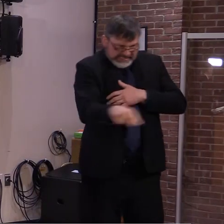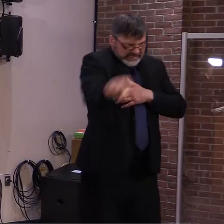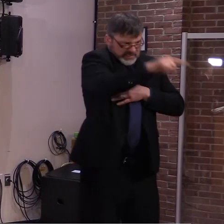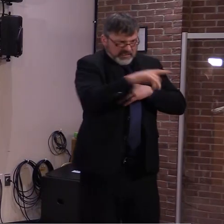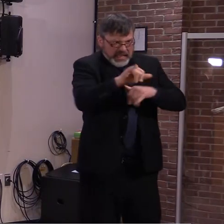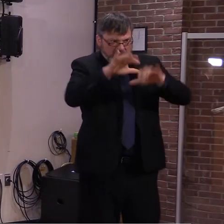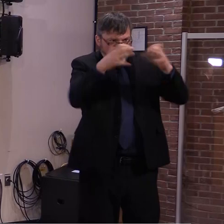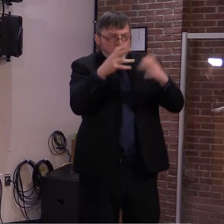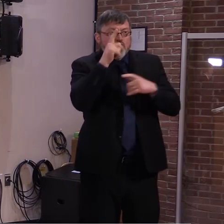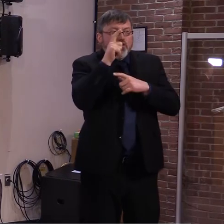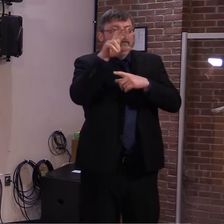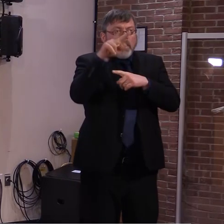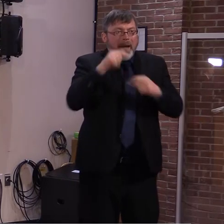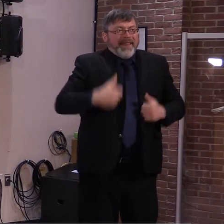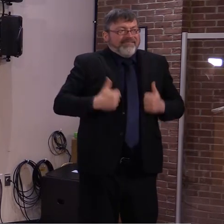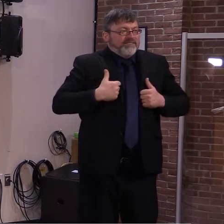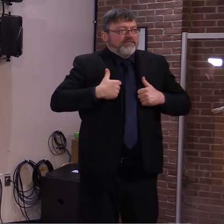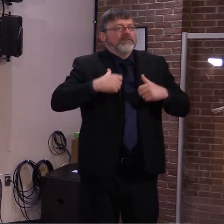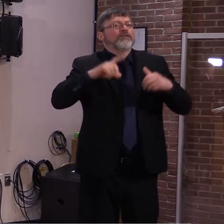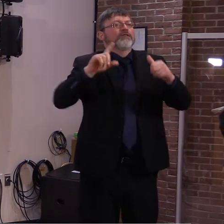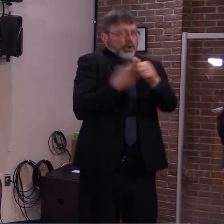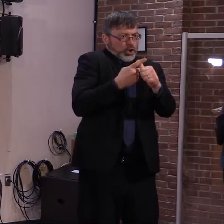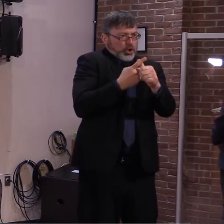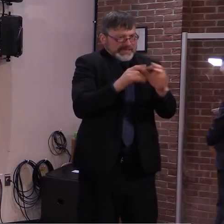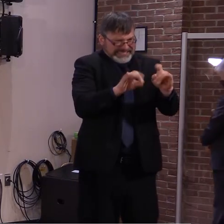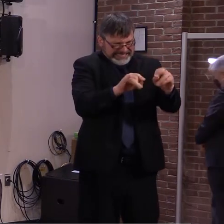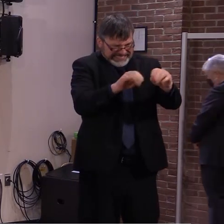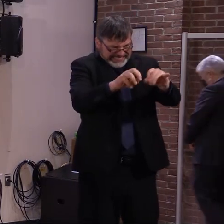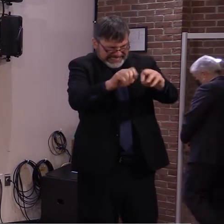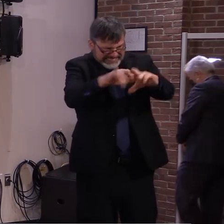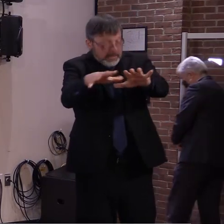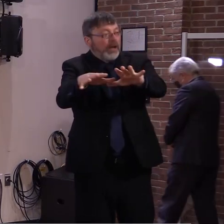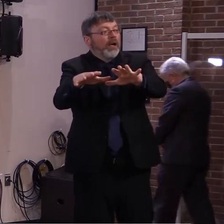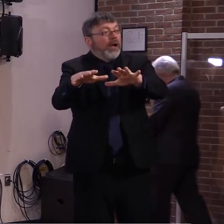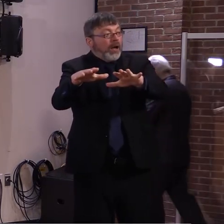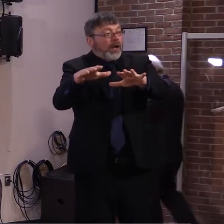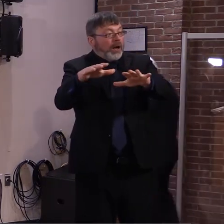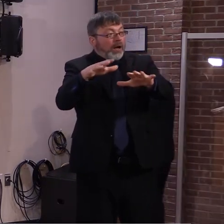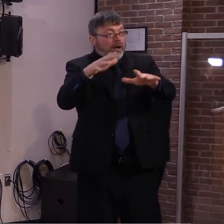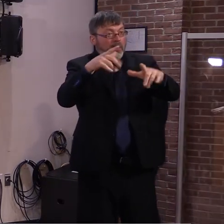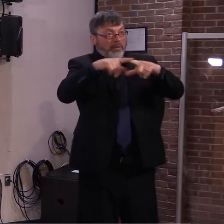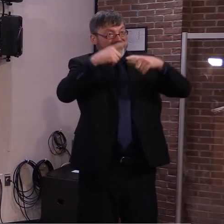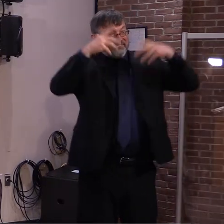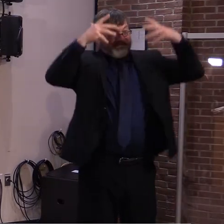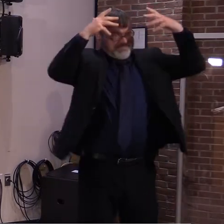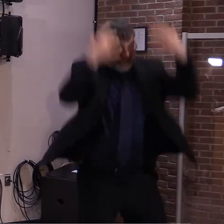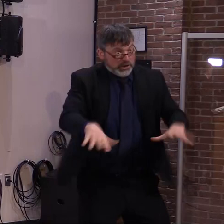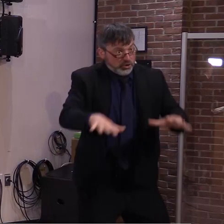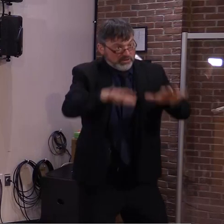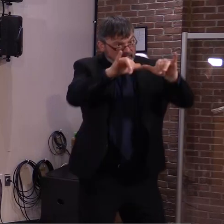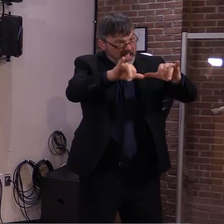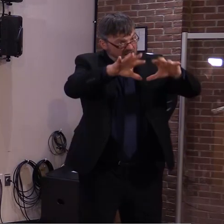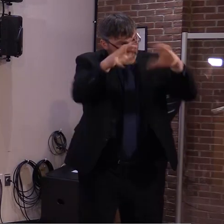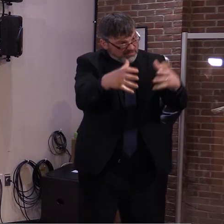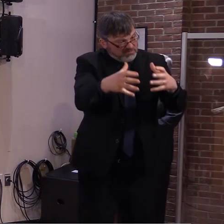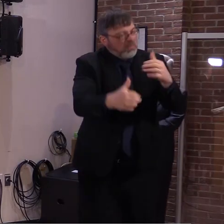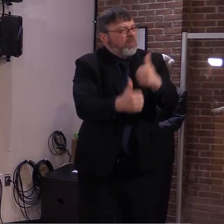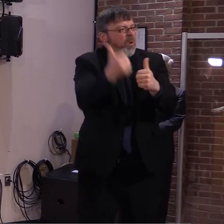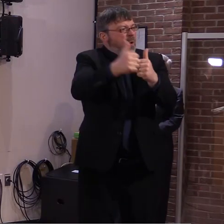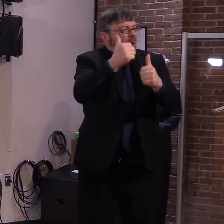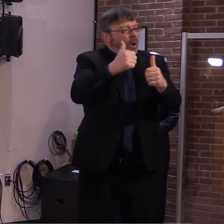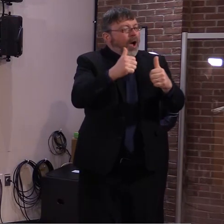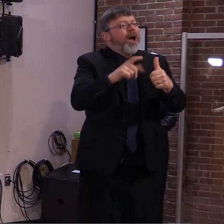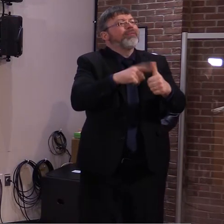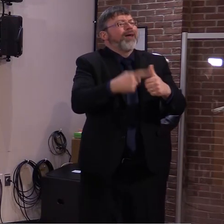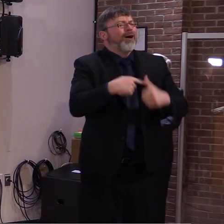So we'll see. We want to just get through that, give them the opportunity, everyone an opportunity to sign up, and then open it up